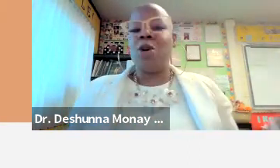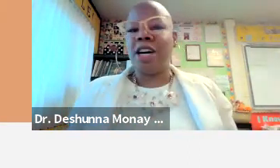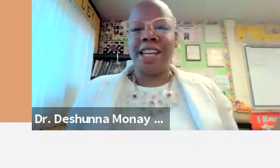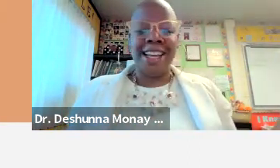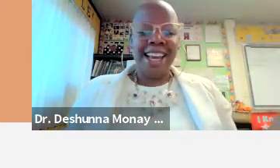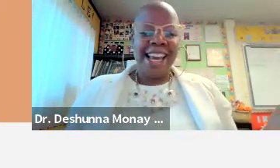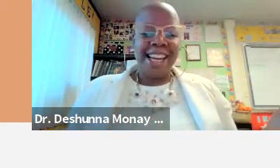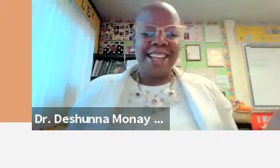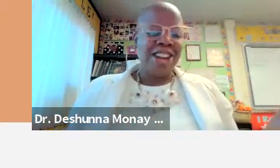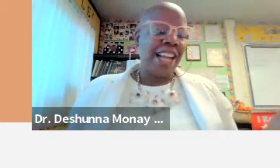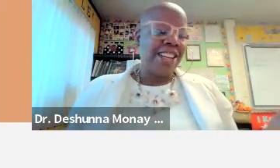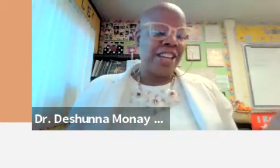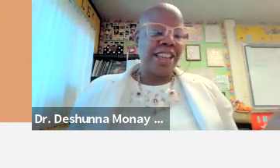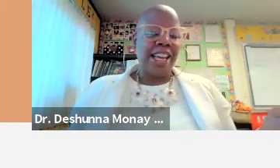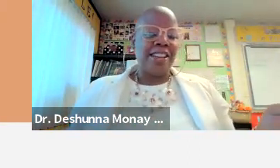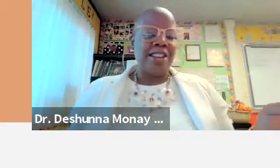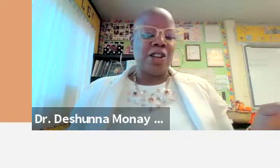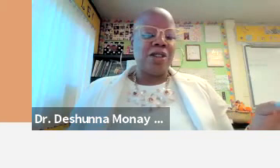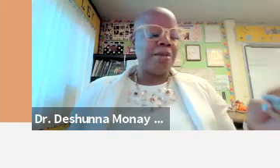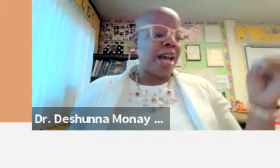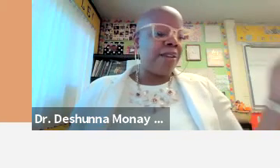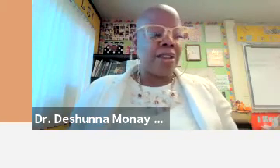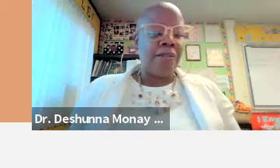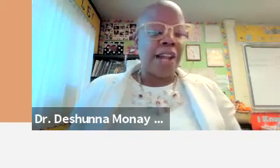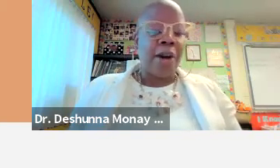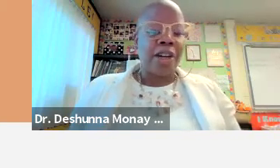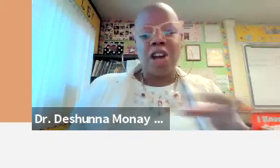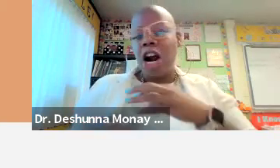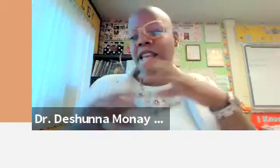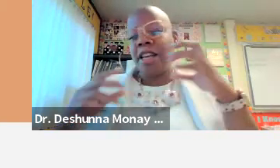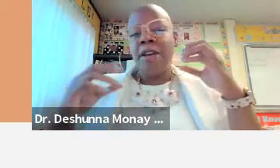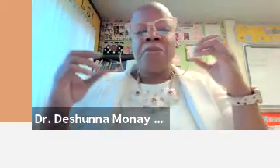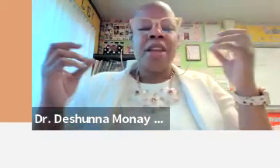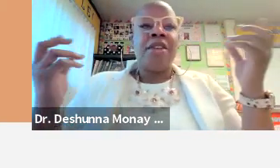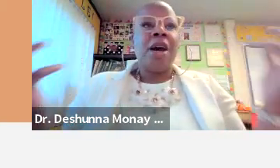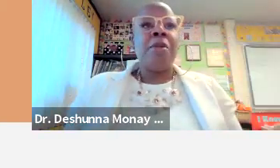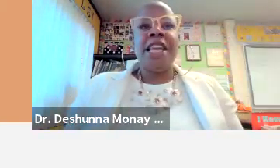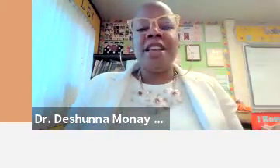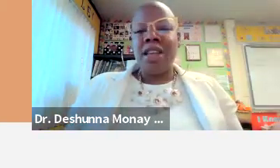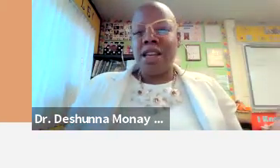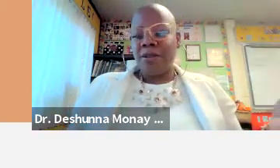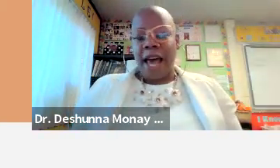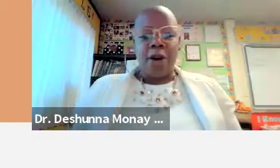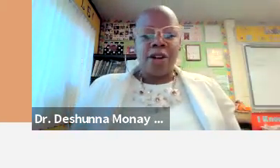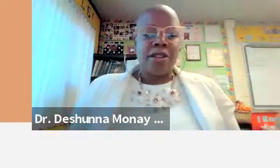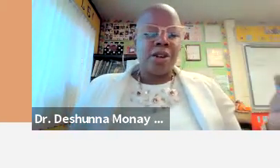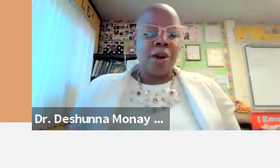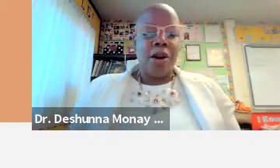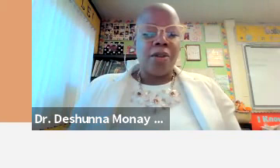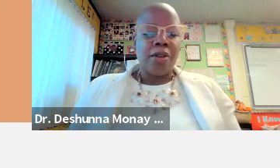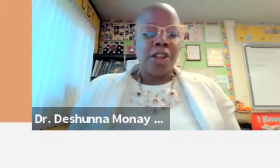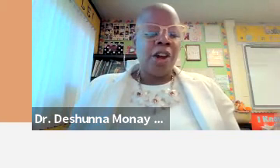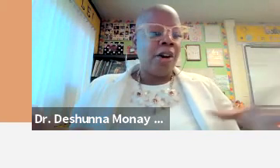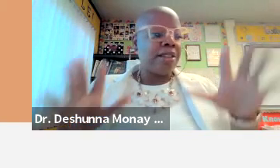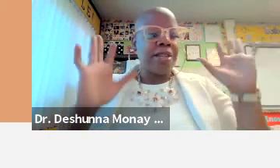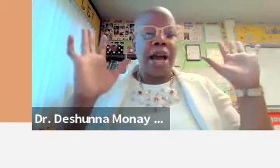I don't want any challenging things. And so sometimes sunflowers are the easiest flowers to